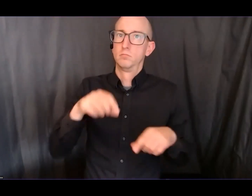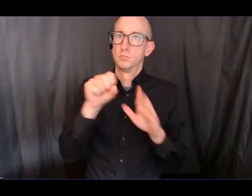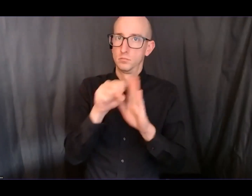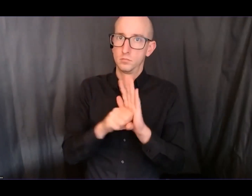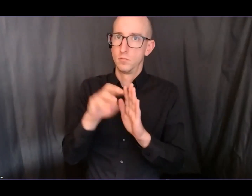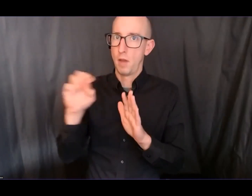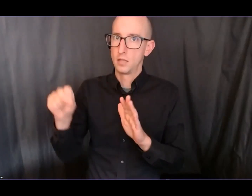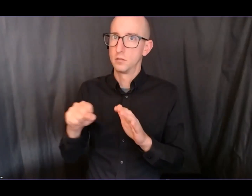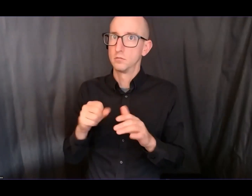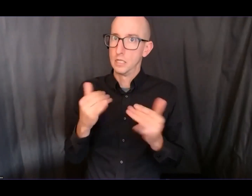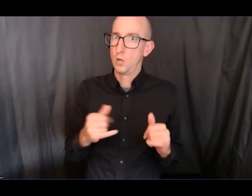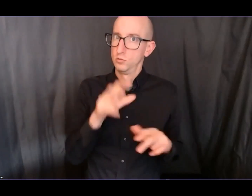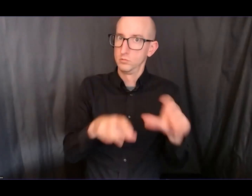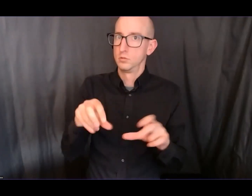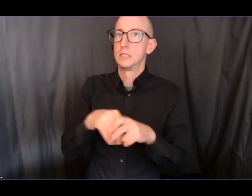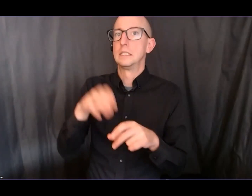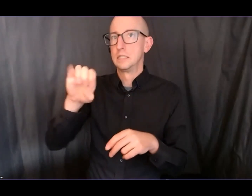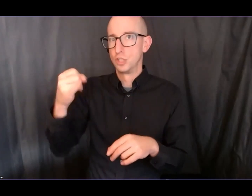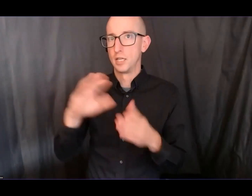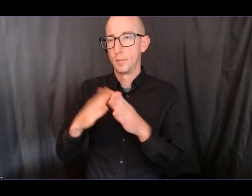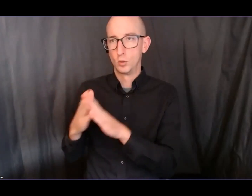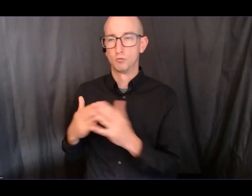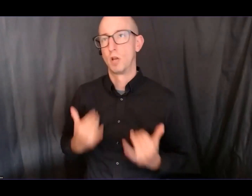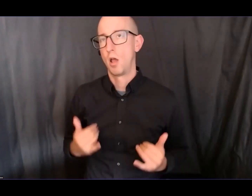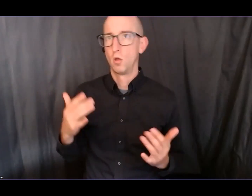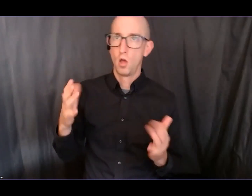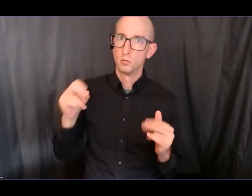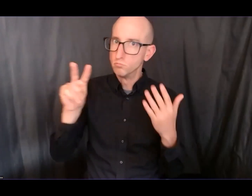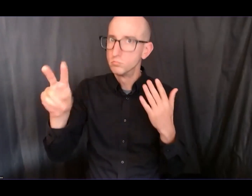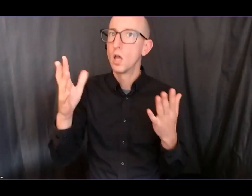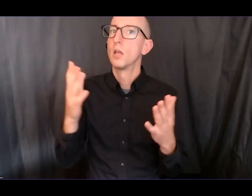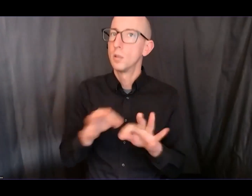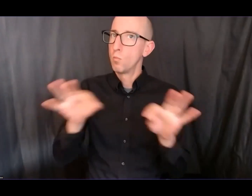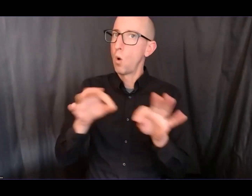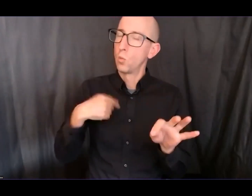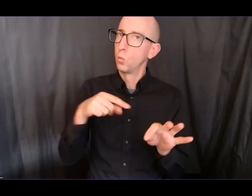in EJ communities, and so just want to make sure that we're doing that in a meaningful way.